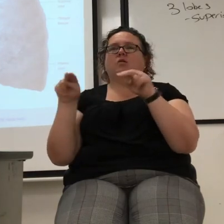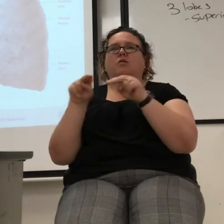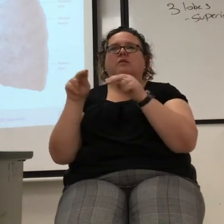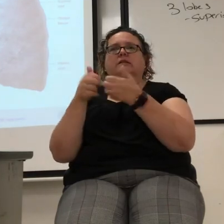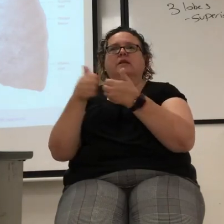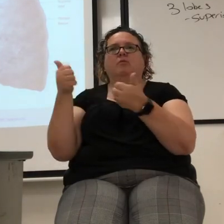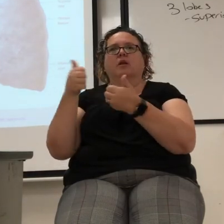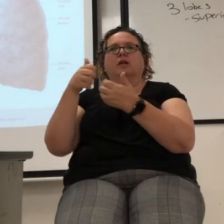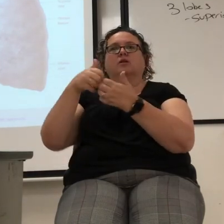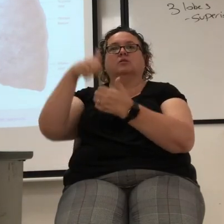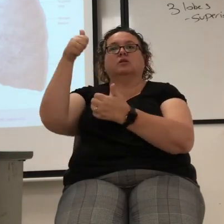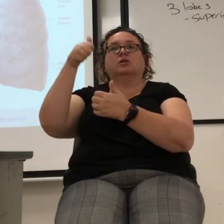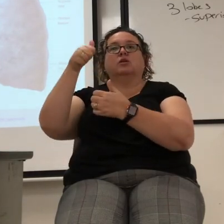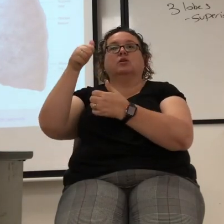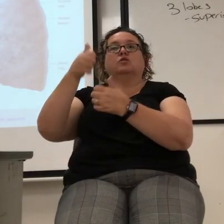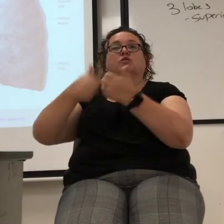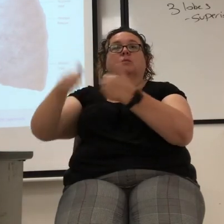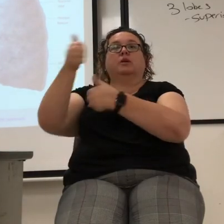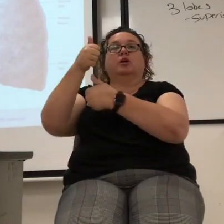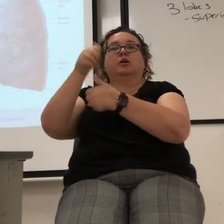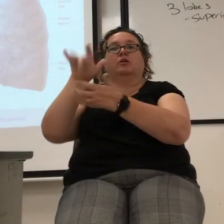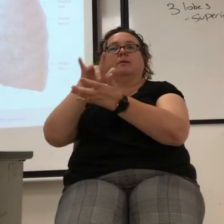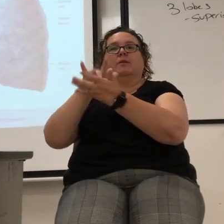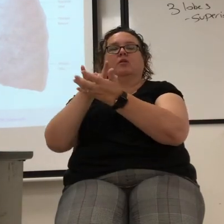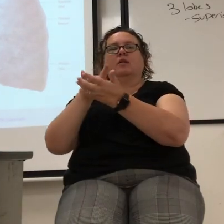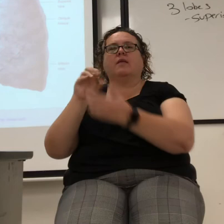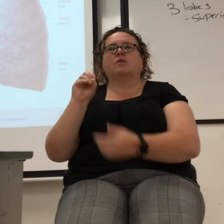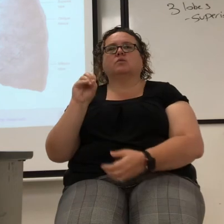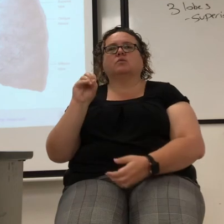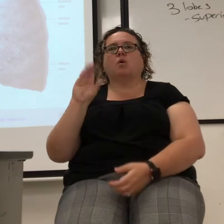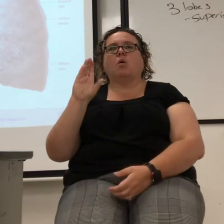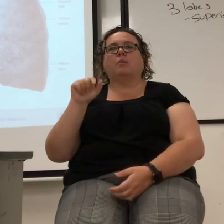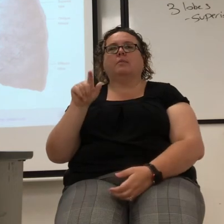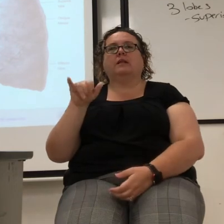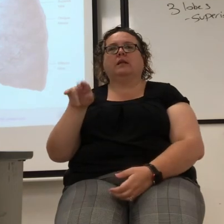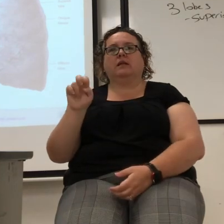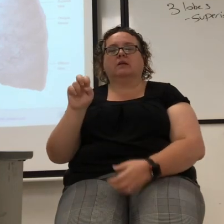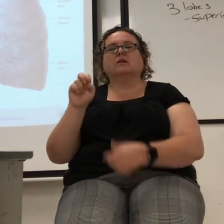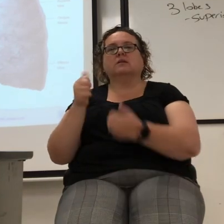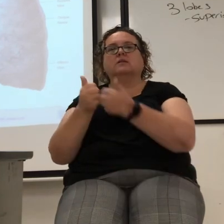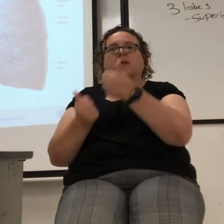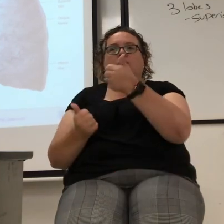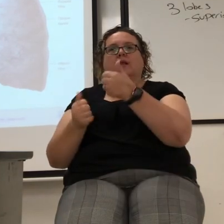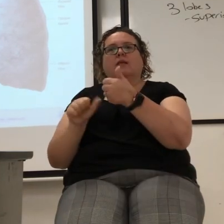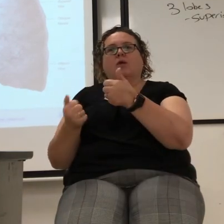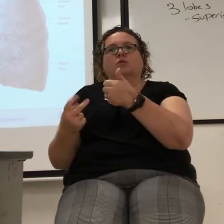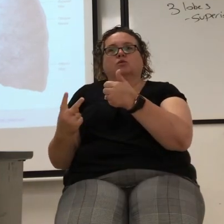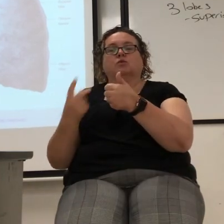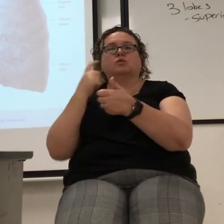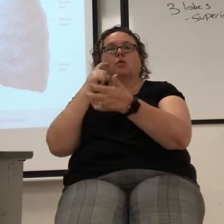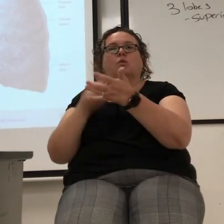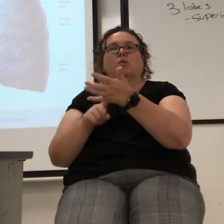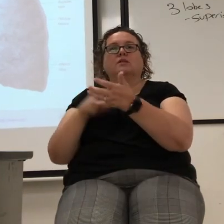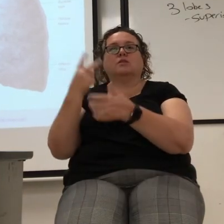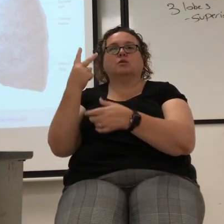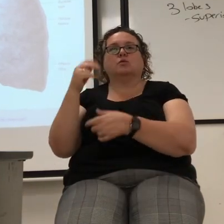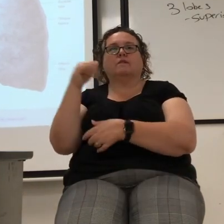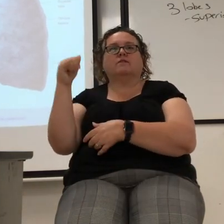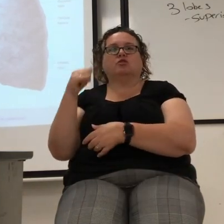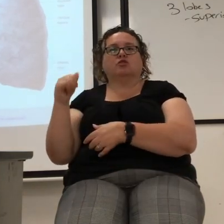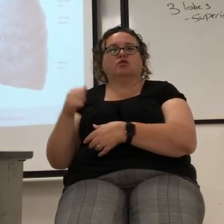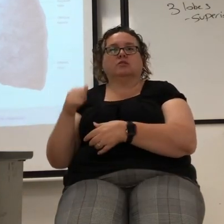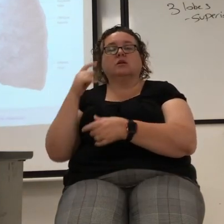middle lobes, and then there's an oblique fissure separating the other two, middle from inferior. So note the 2 fissures on the right